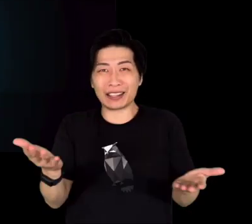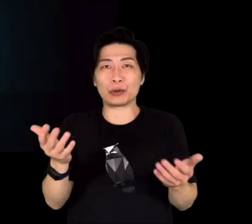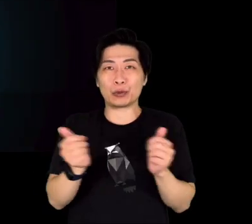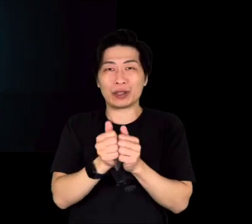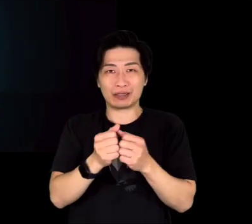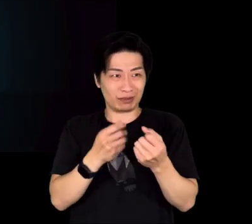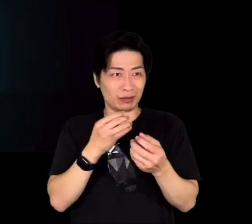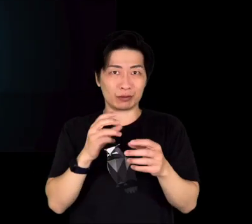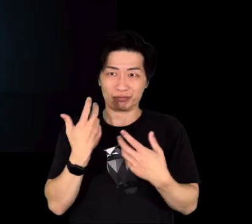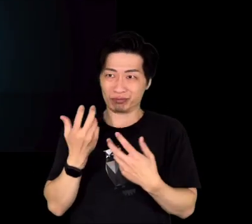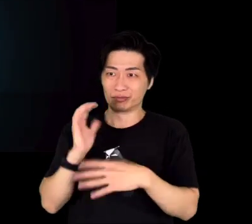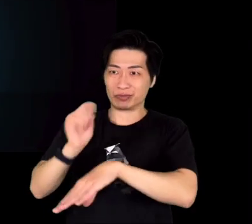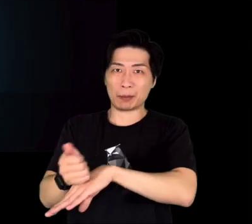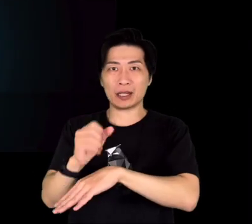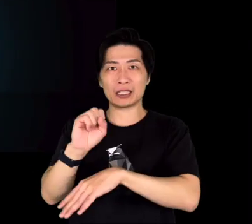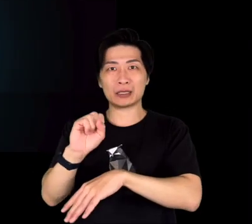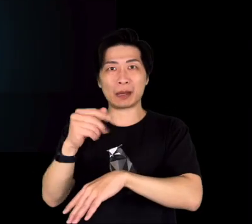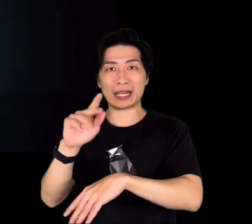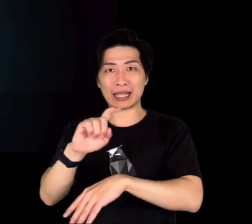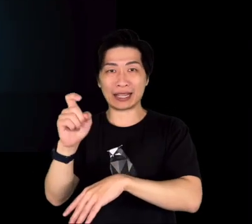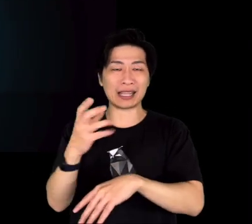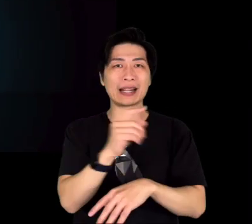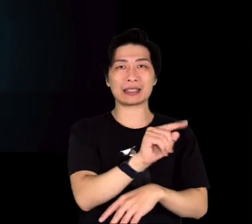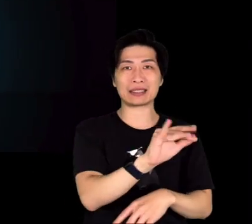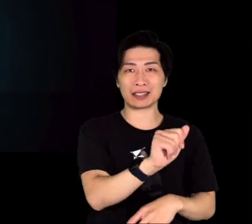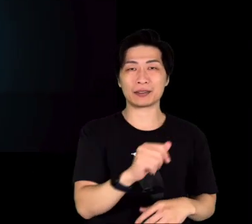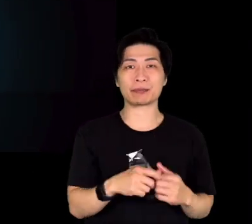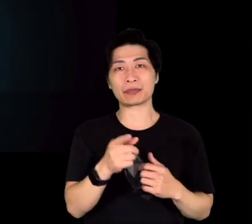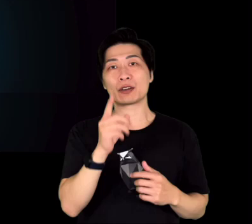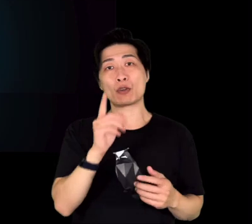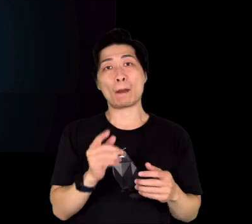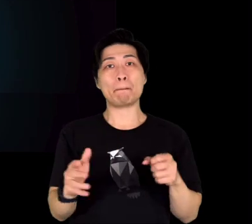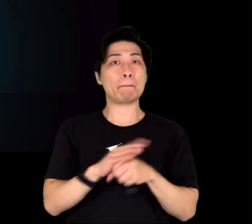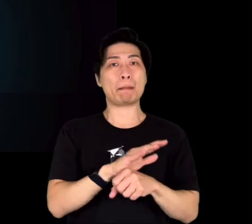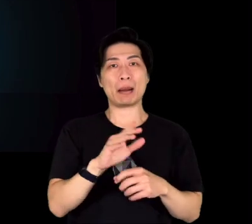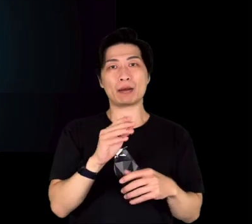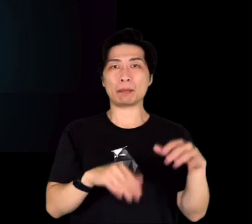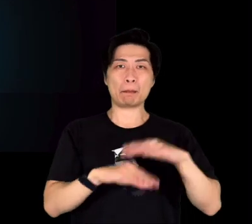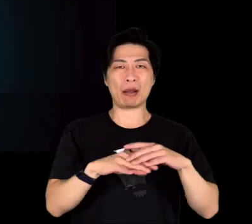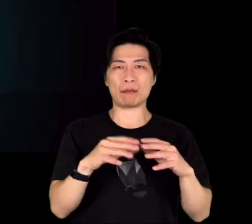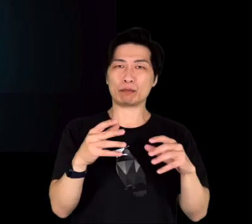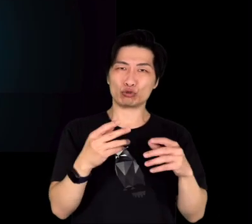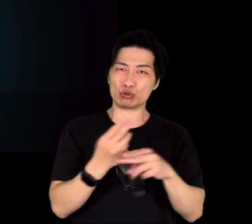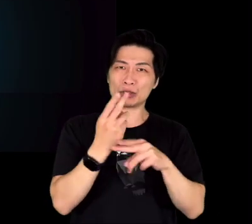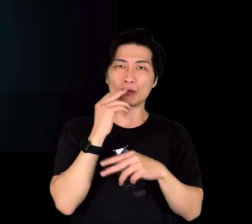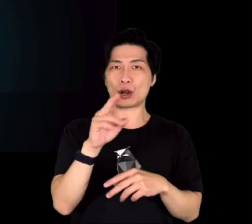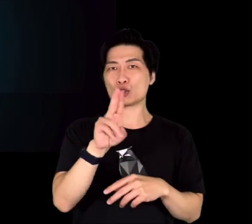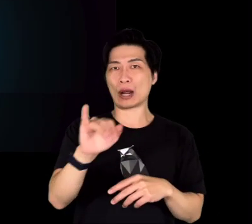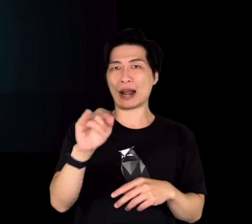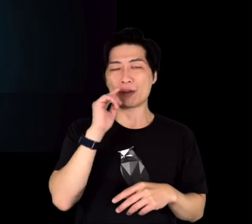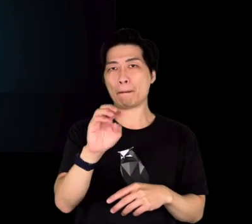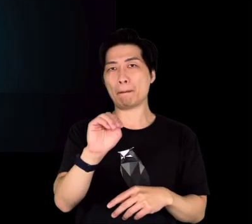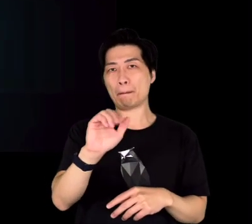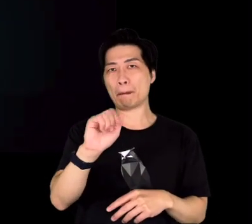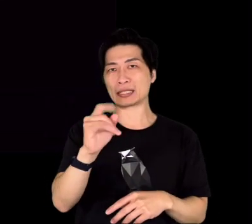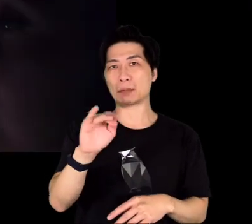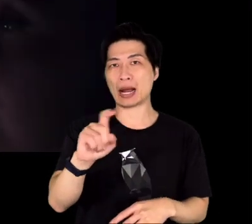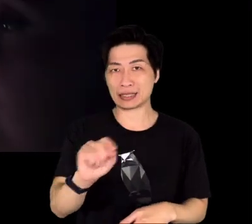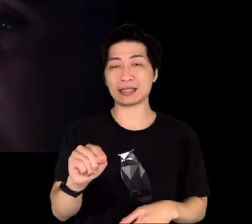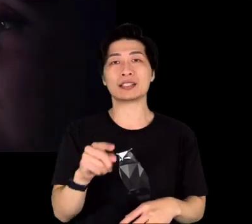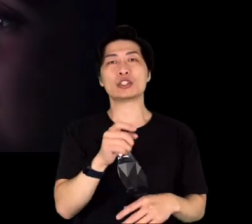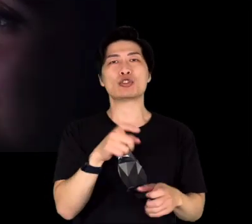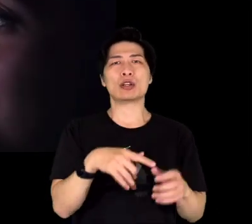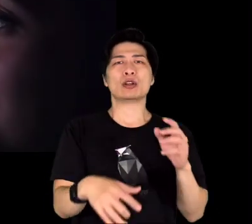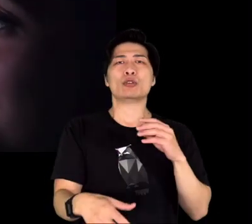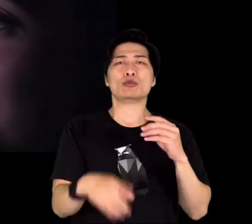X continues to build out its product offering, optimize its UI, and maximize for what the company calls unregretted user minutes on the platform, it